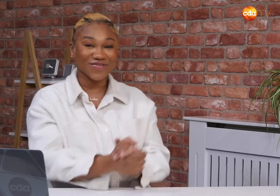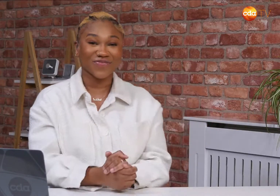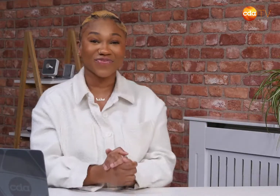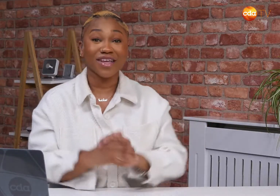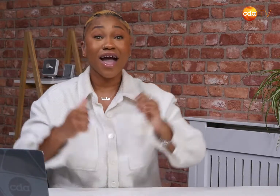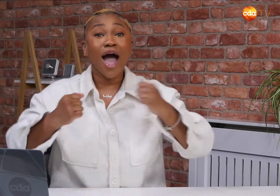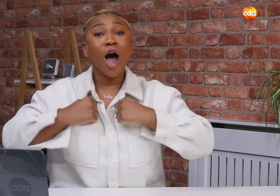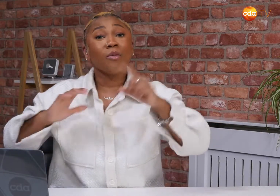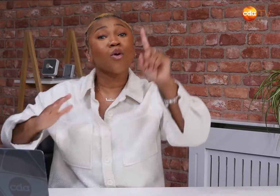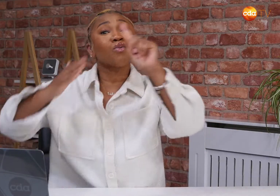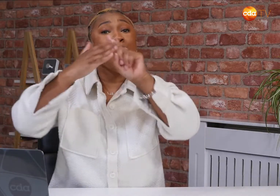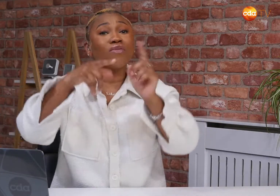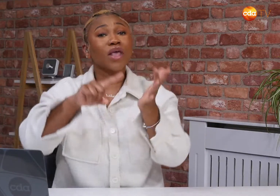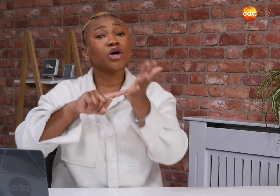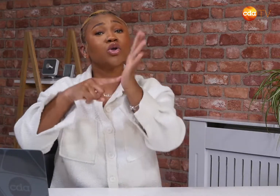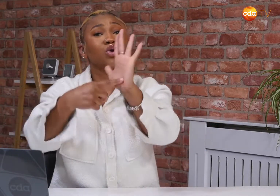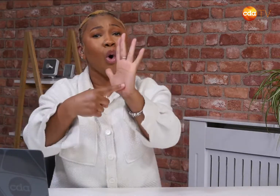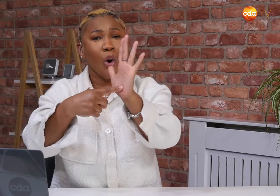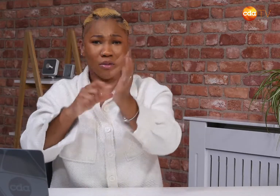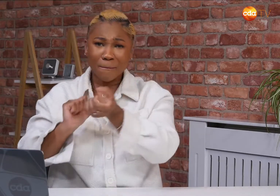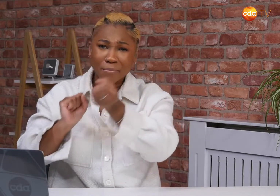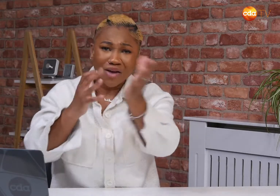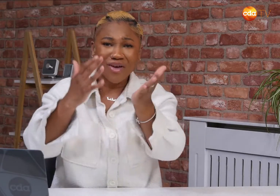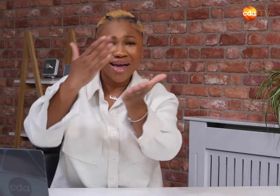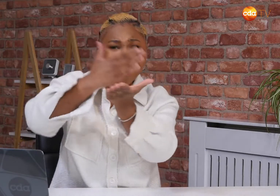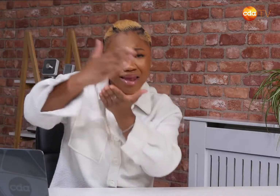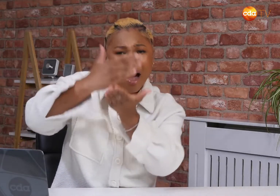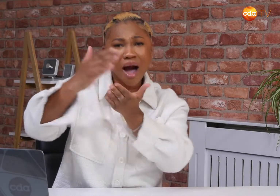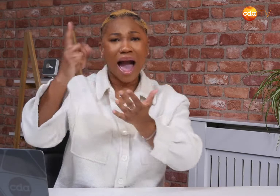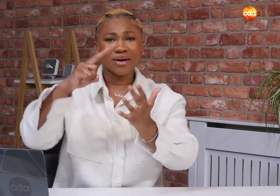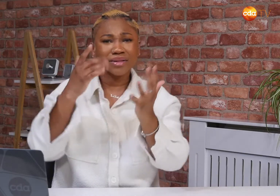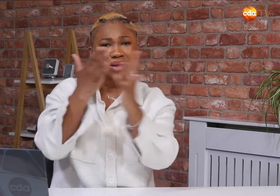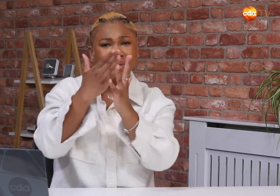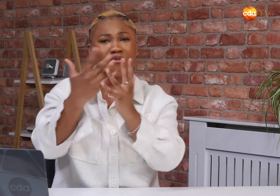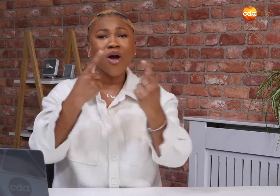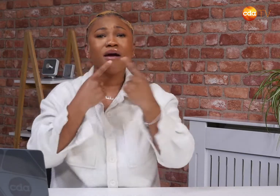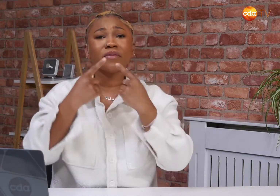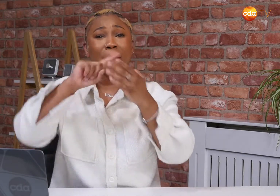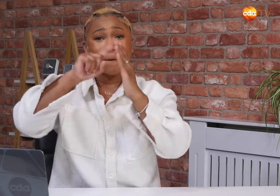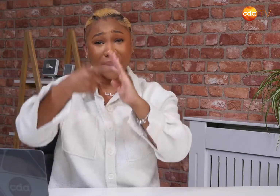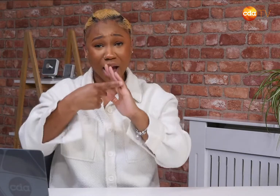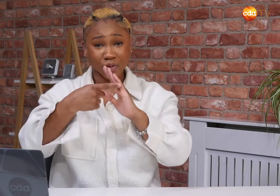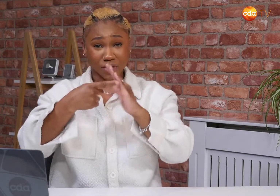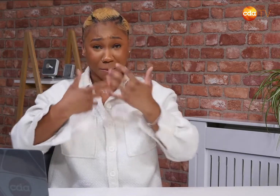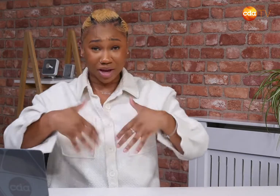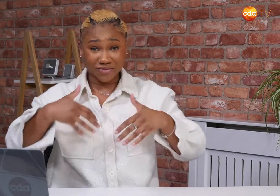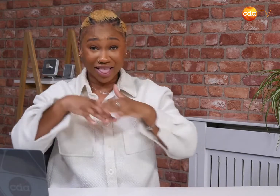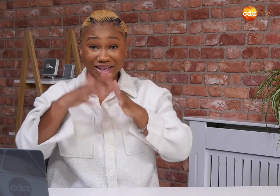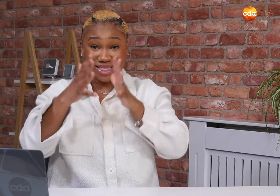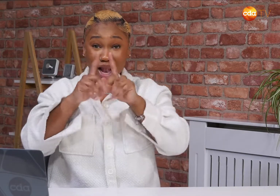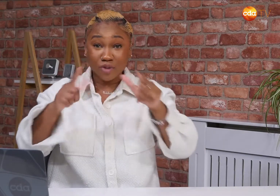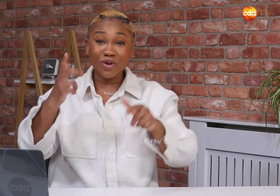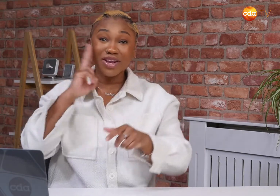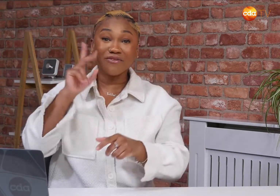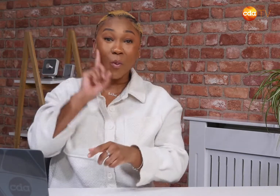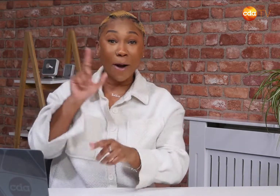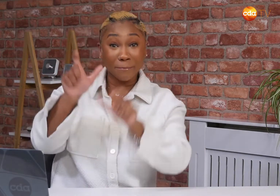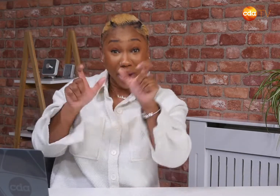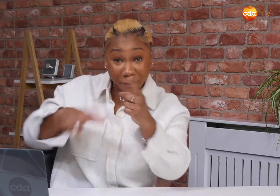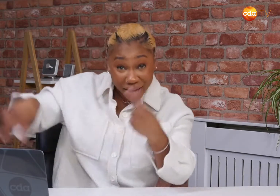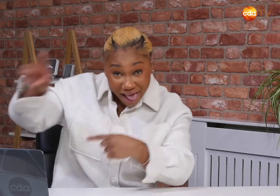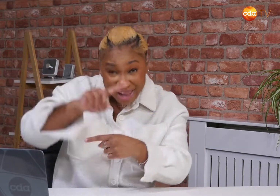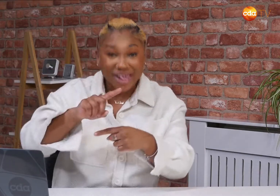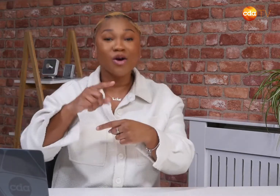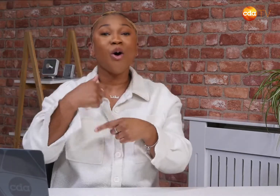Association, Ruth. The goal of this session is to provide clear and accessible information about miscarriage